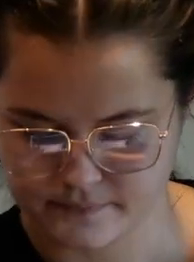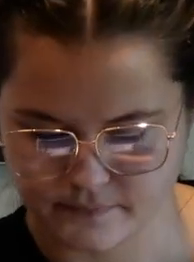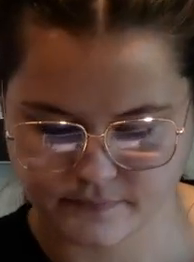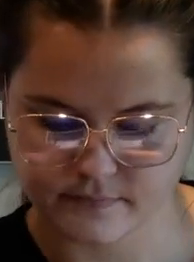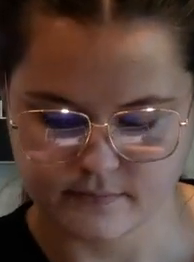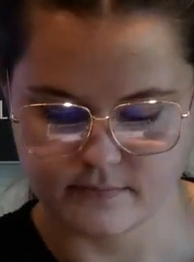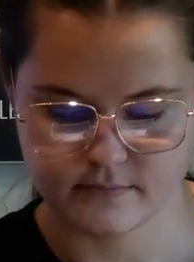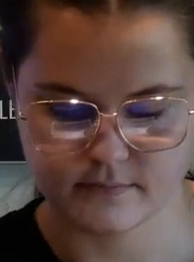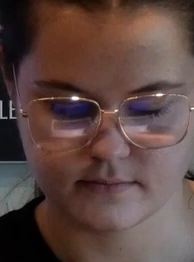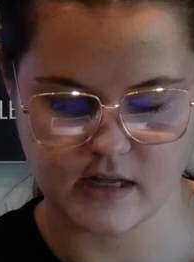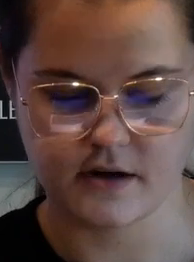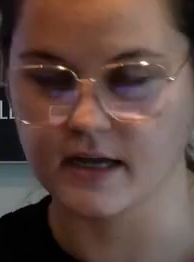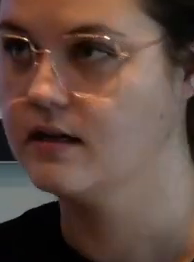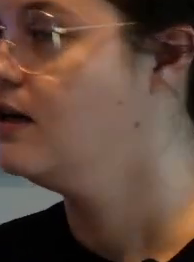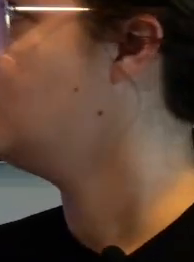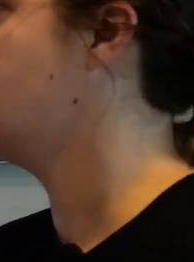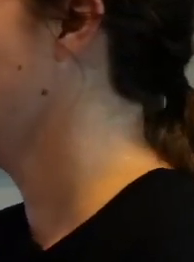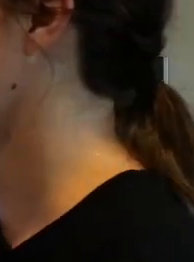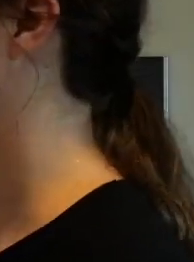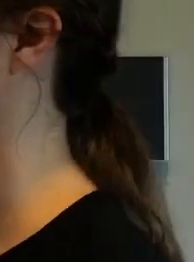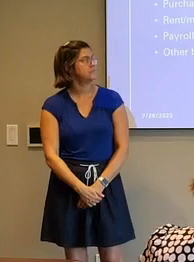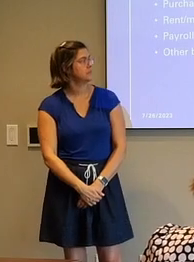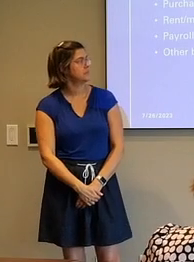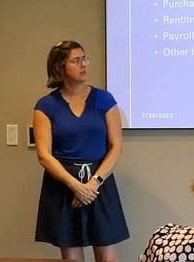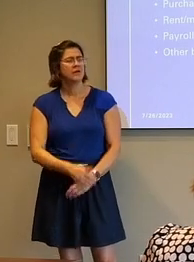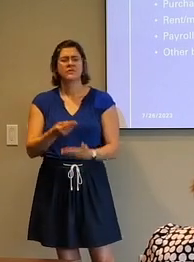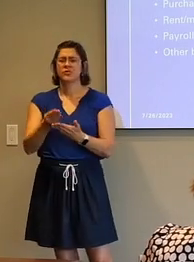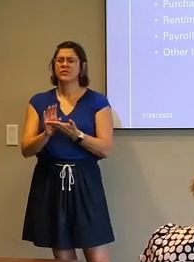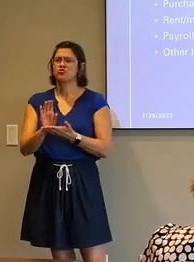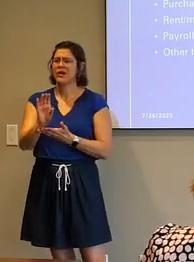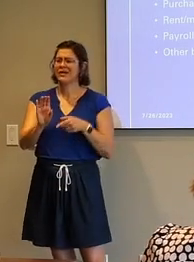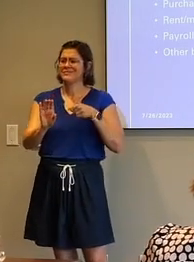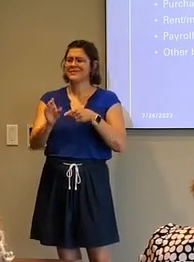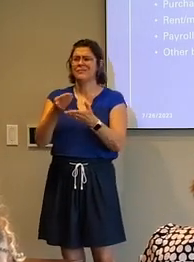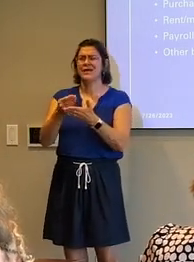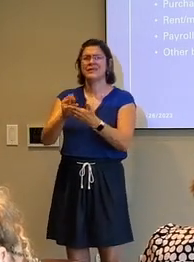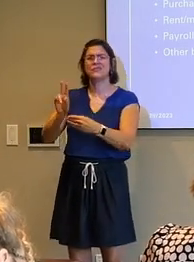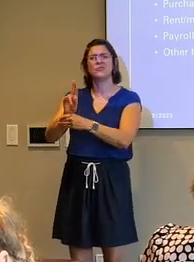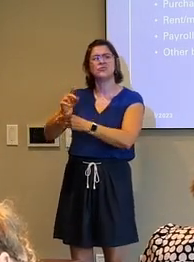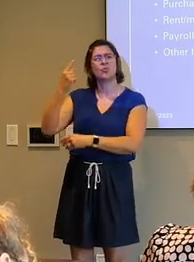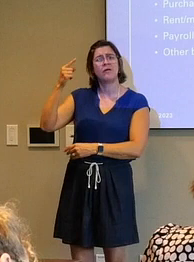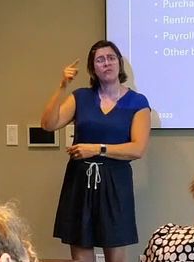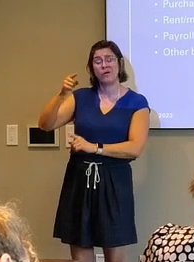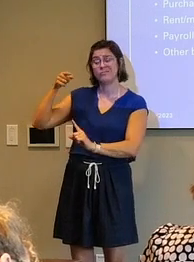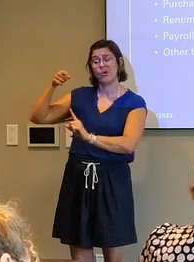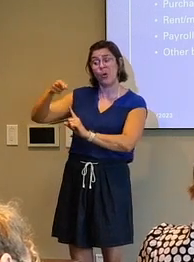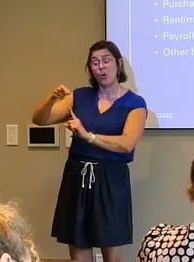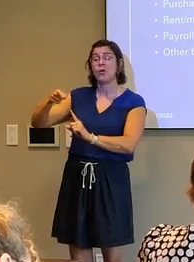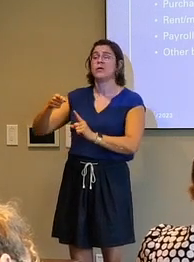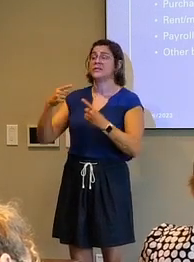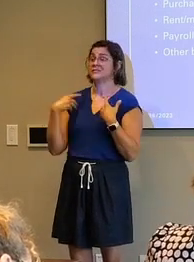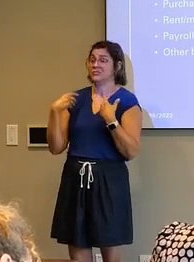that. All right, so uses for this grant. So it is, for the sake of recovery, directly impacted